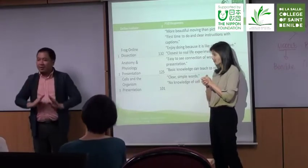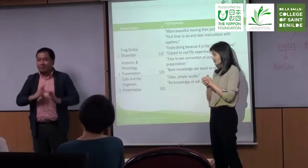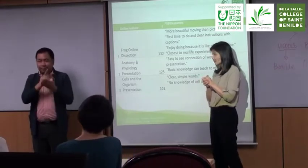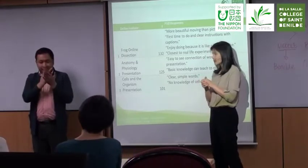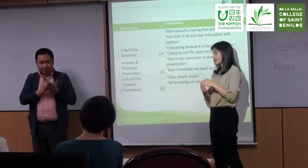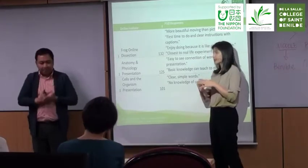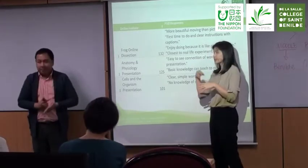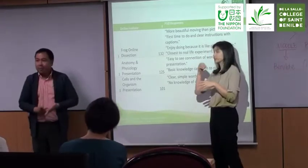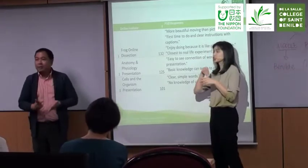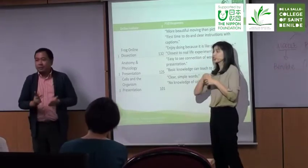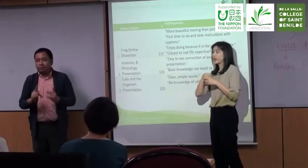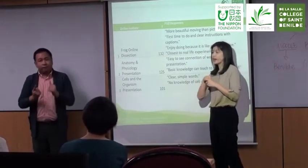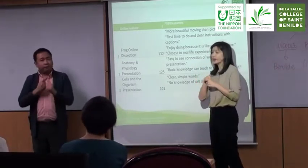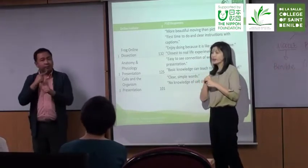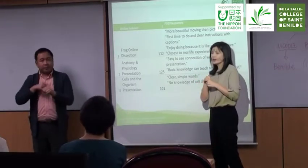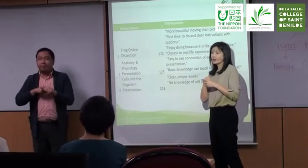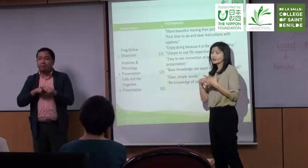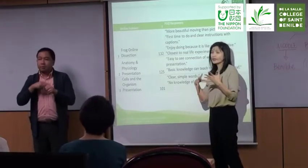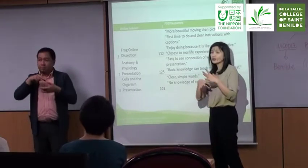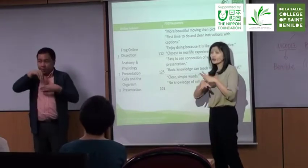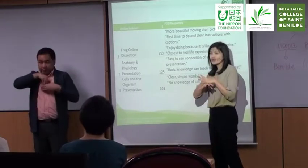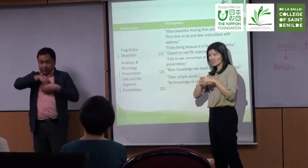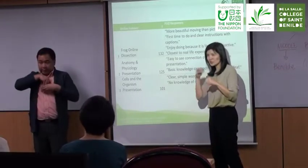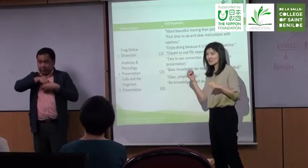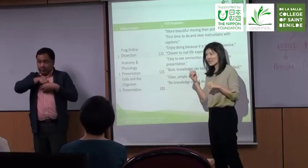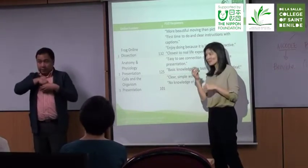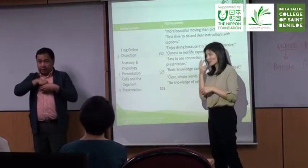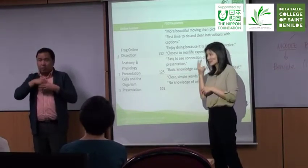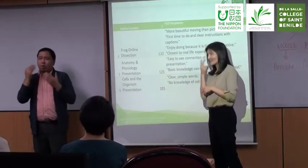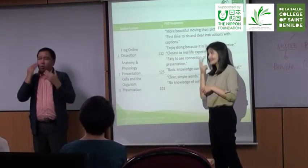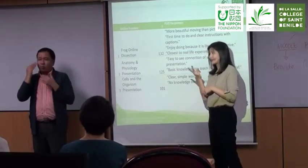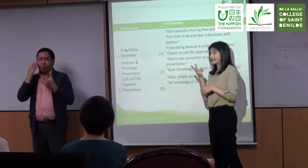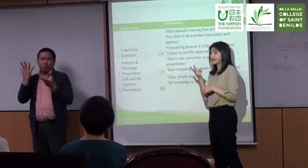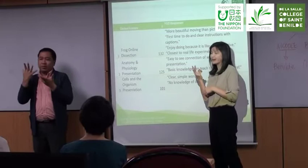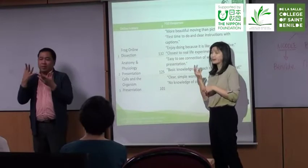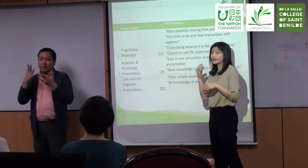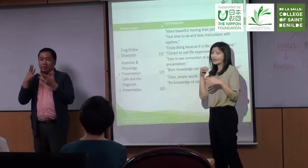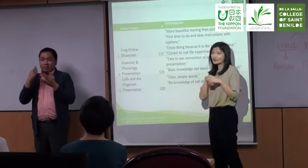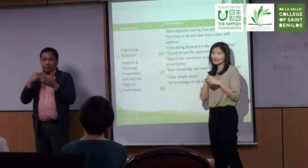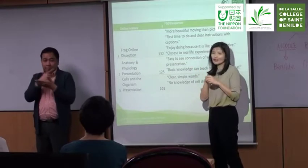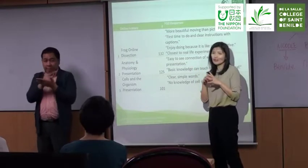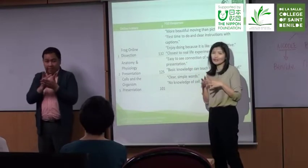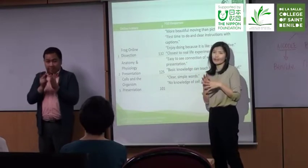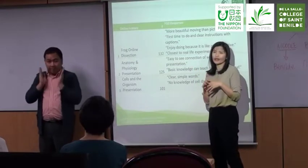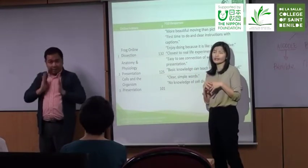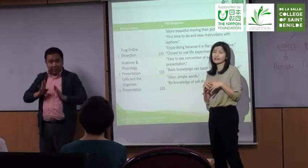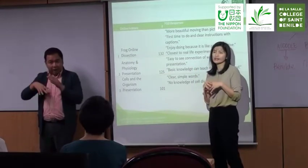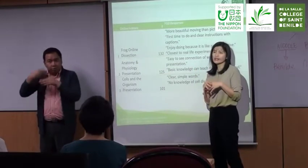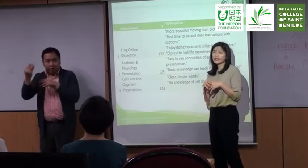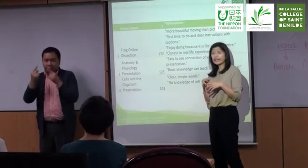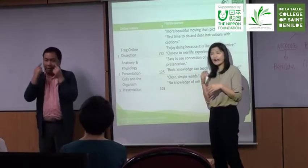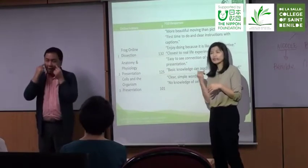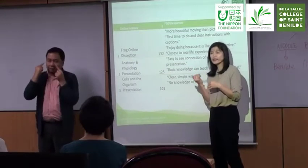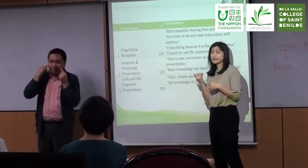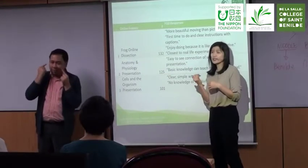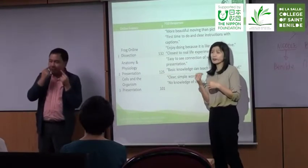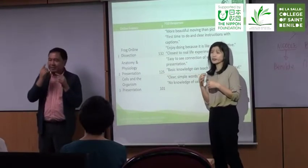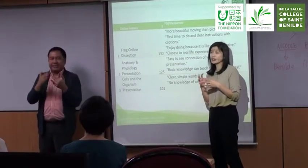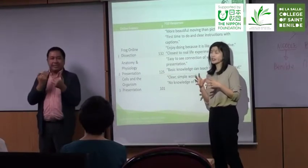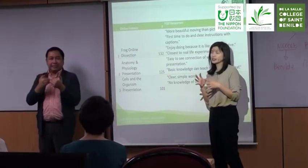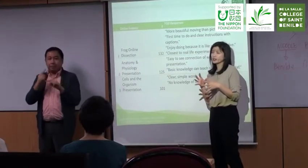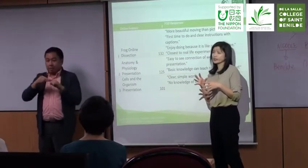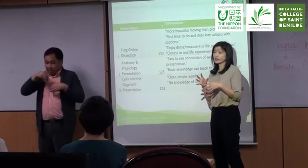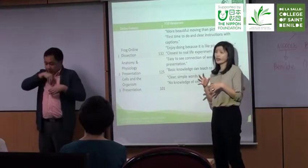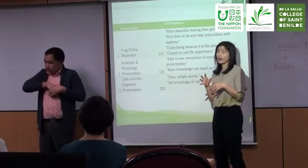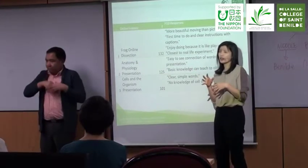parts. That's internal. What they know though is external because it's easy to see, but the internal body parts, they have an idea